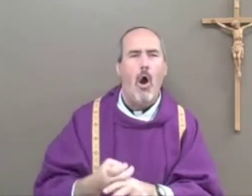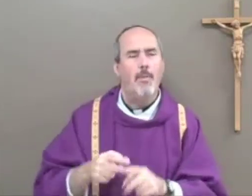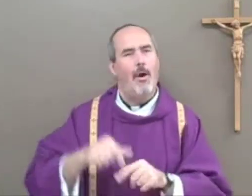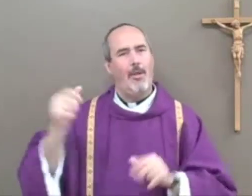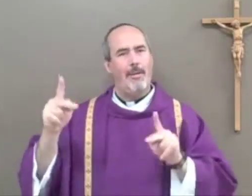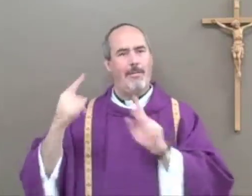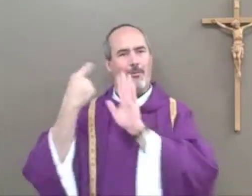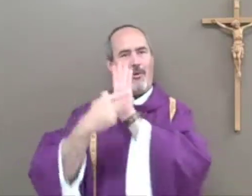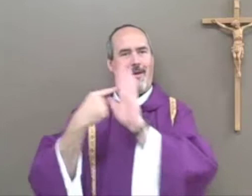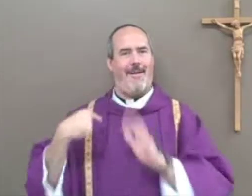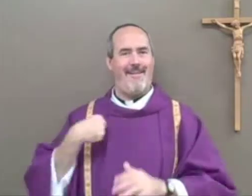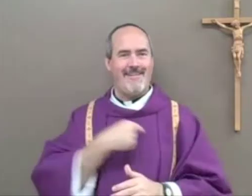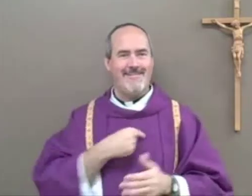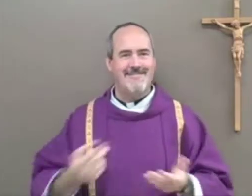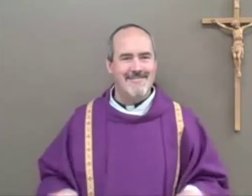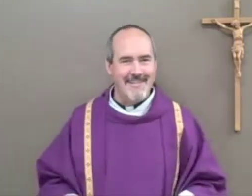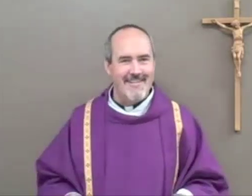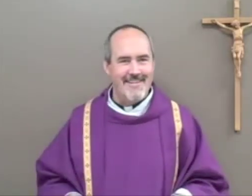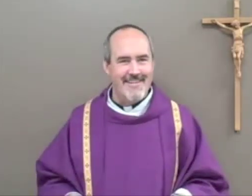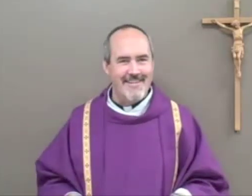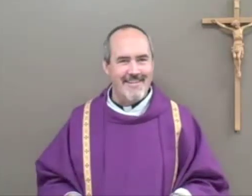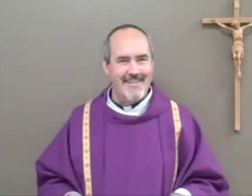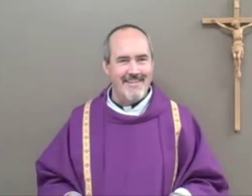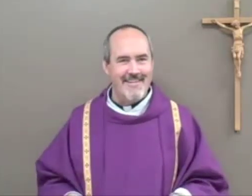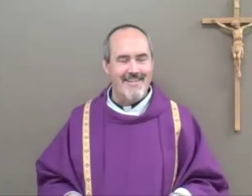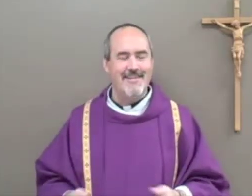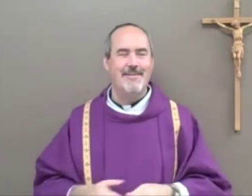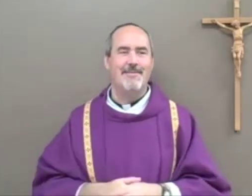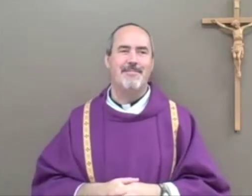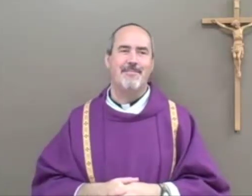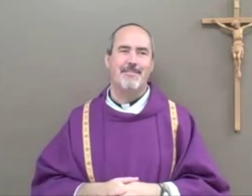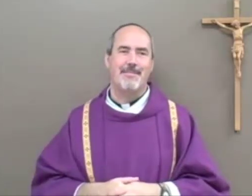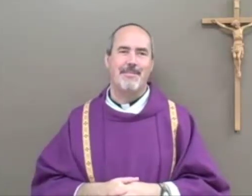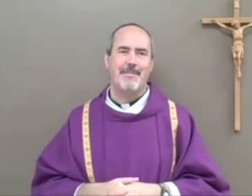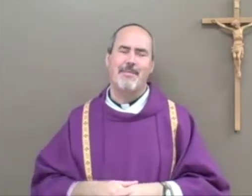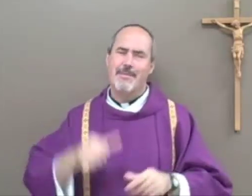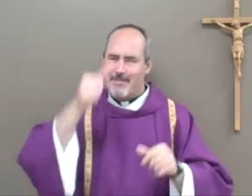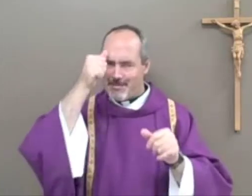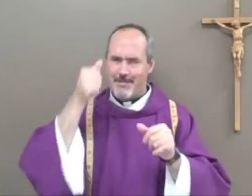other people. However, when the tables are turned, it's very difficult for us to take.